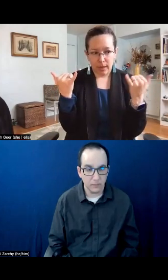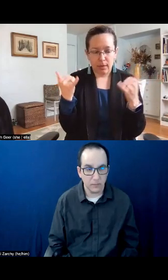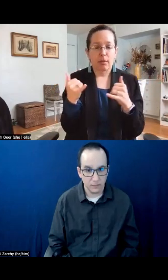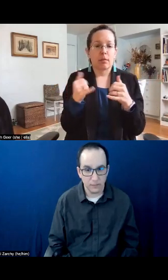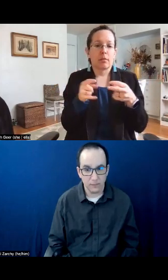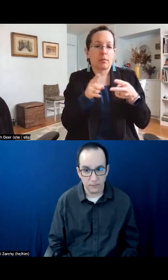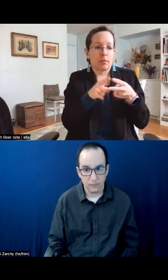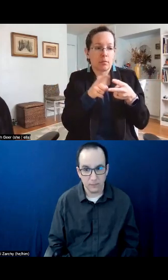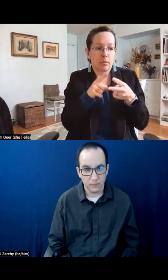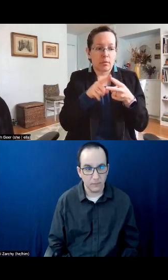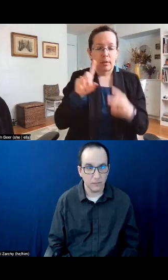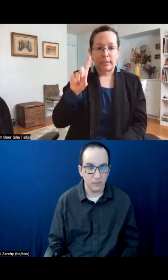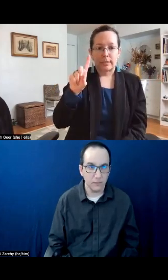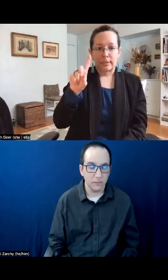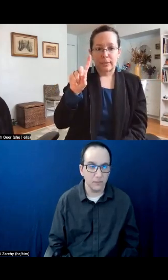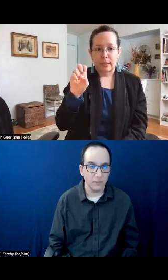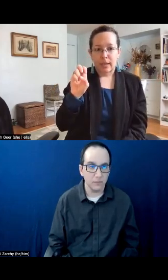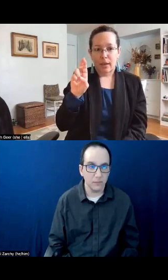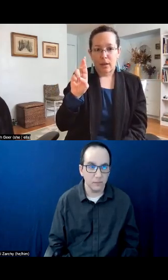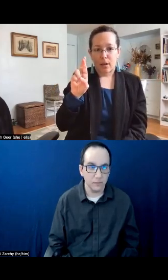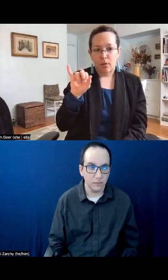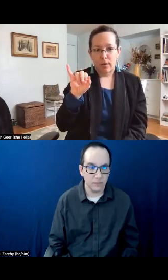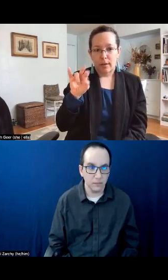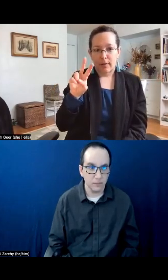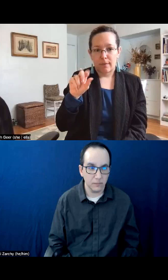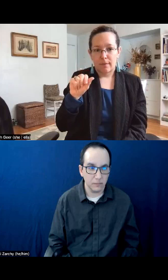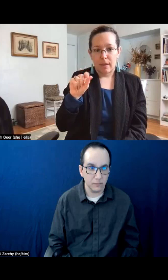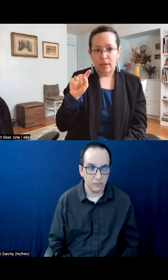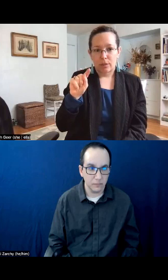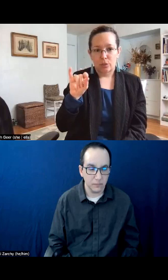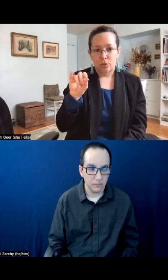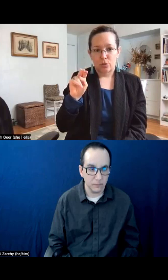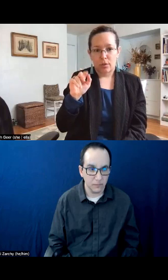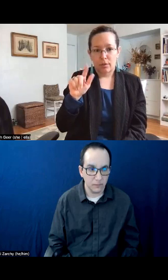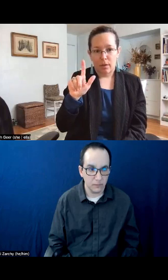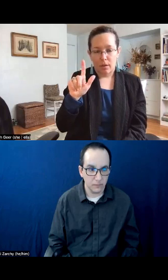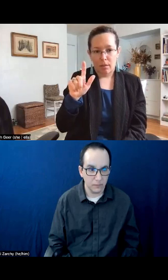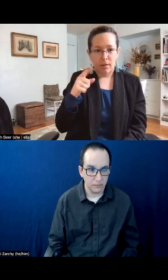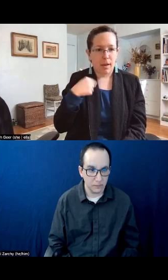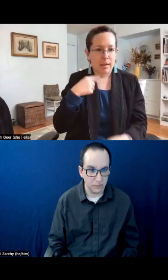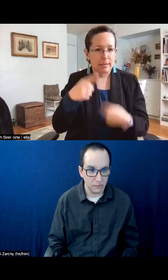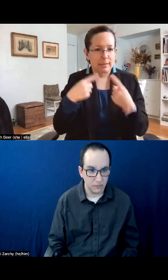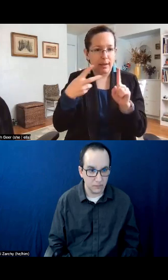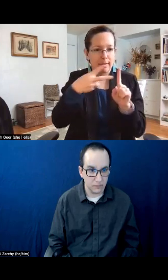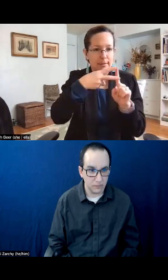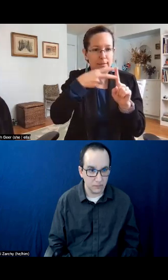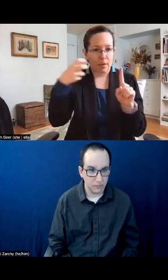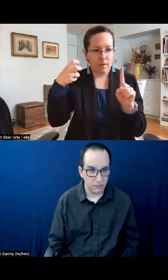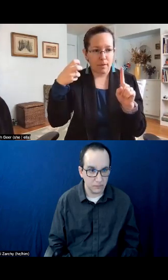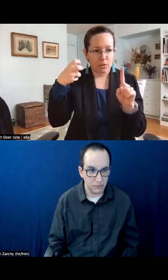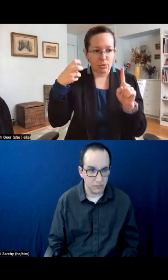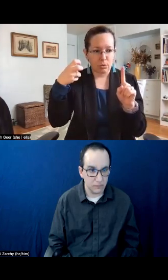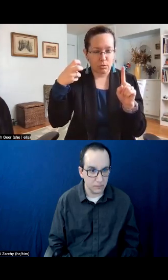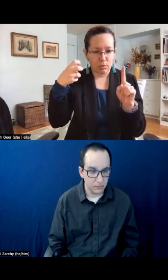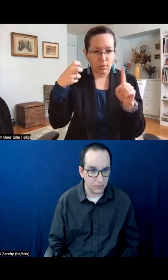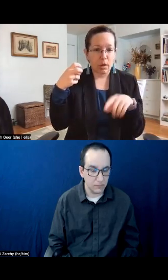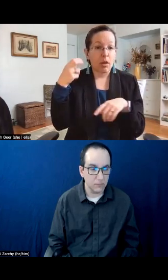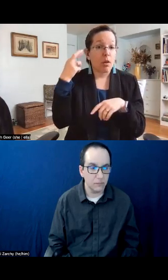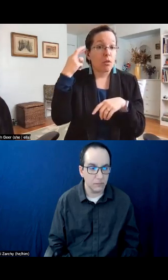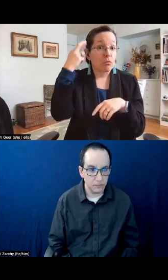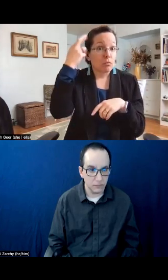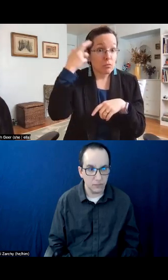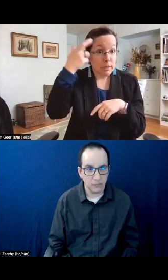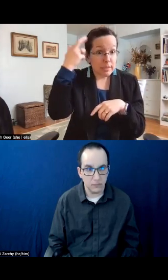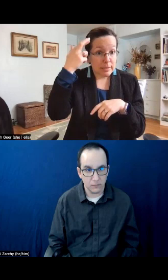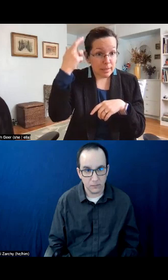form pairs. For us today, we're going to look into two main types of morphological processes,